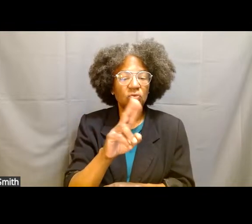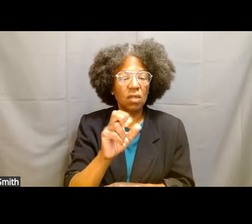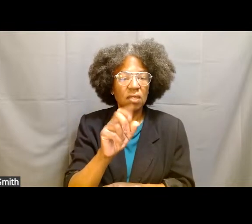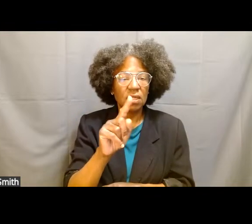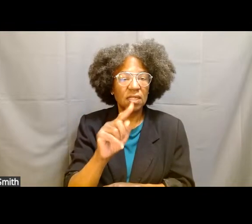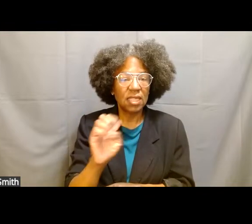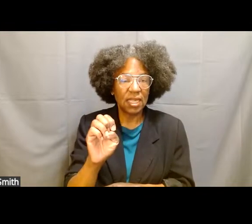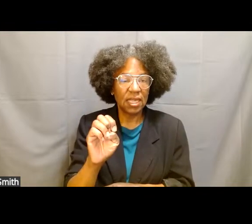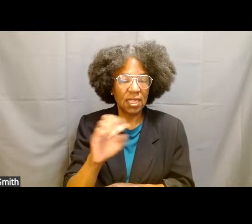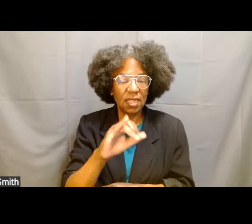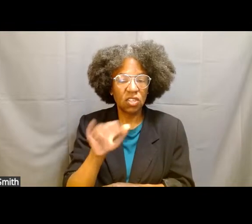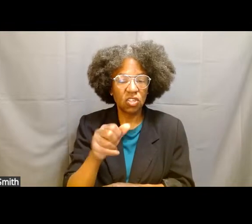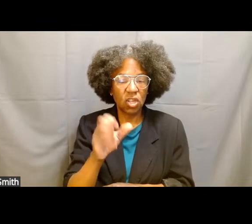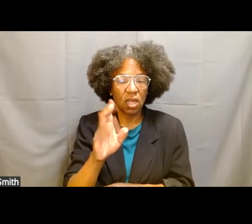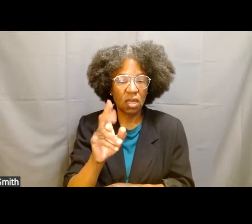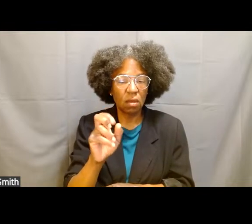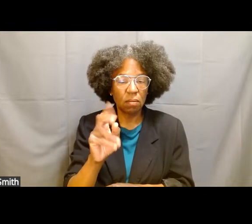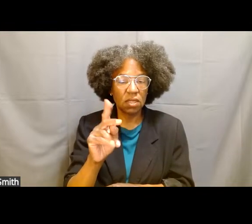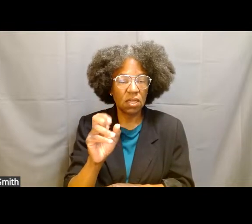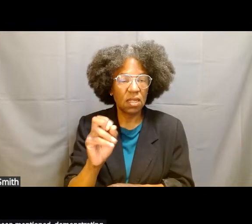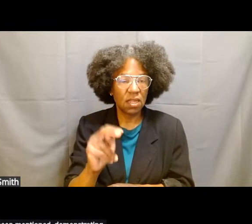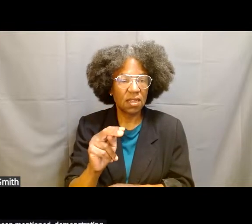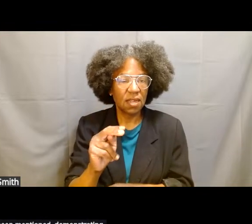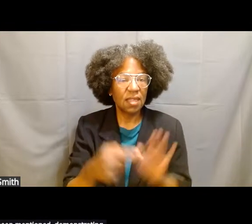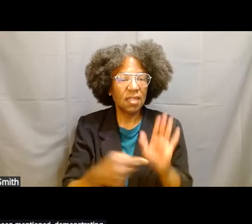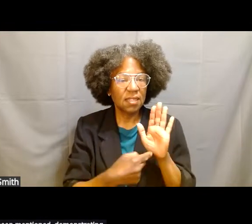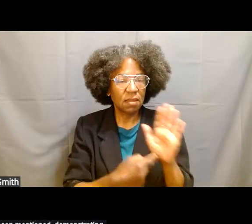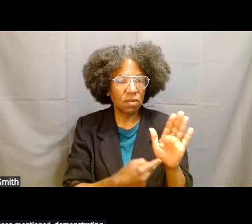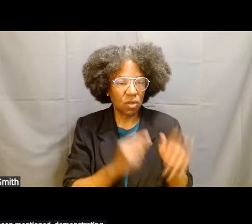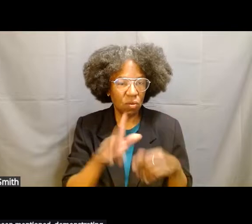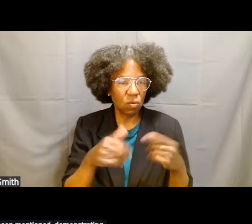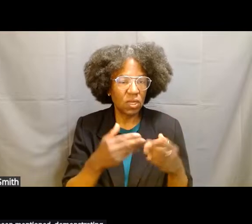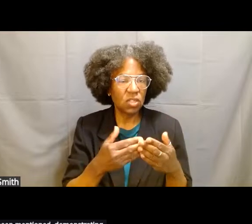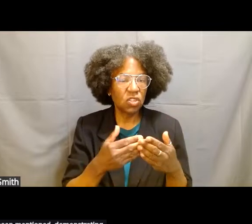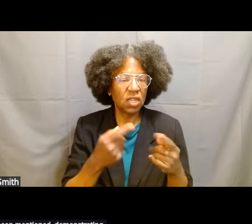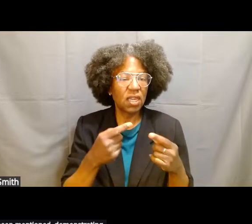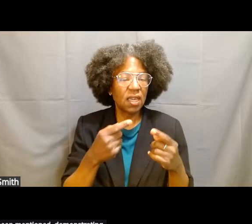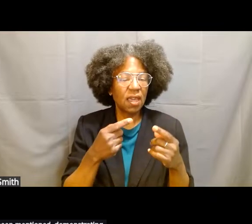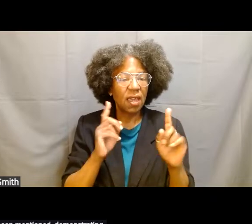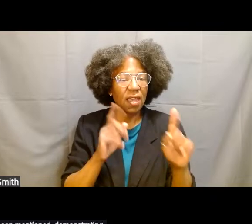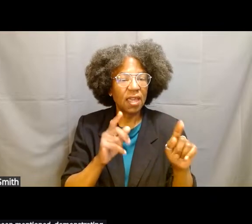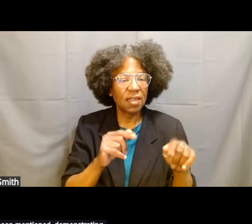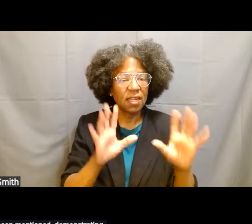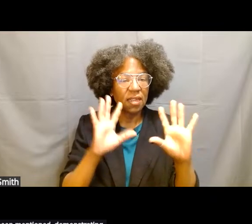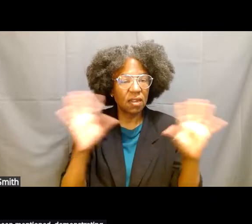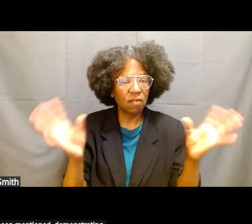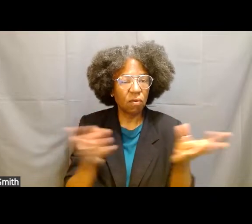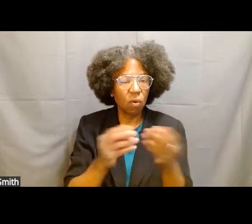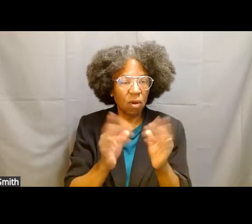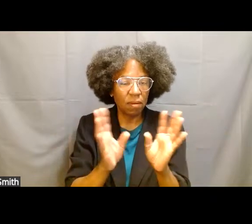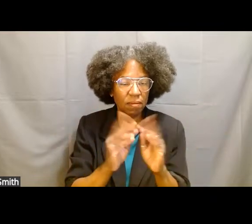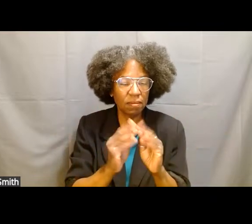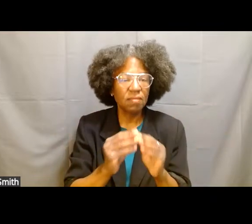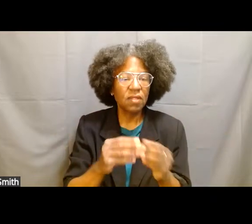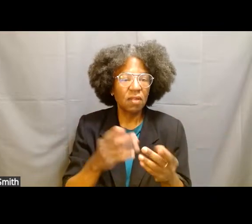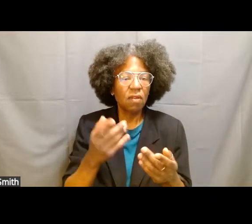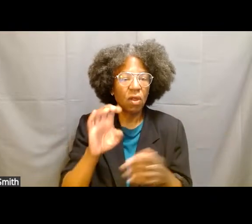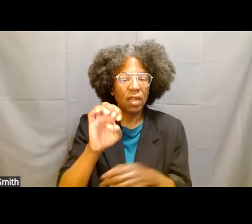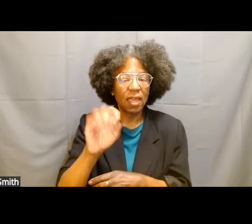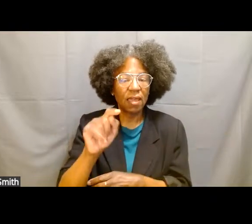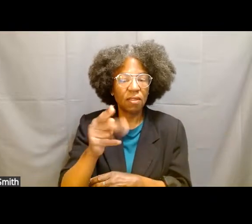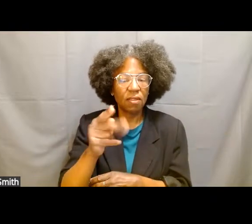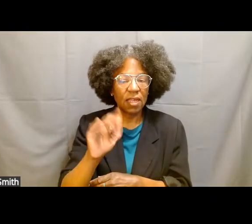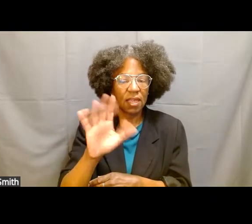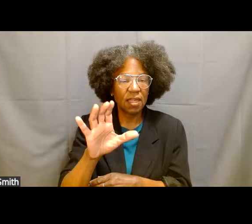mentioned, demonstrated this when she attended a forum on ethnic studies to hear and to speak, but to hear also